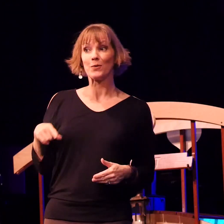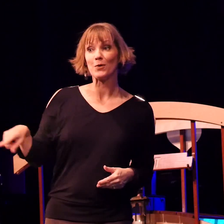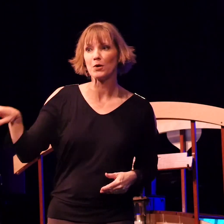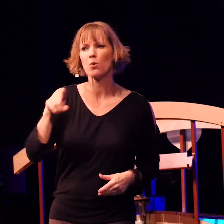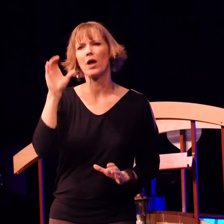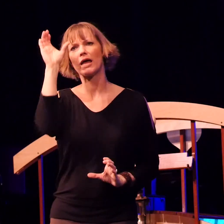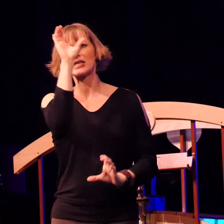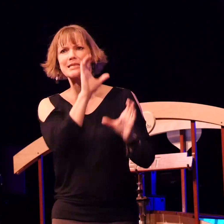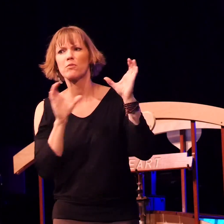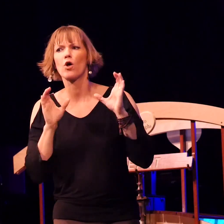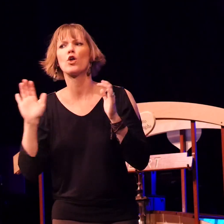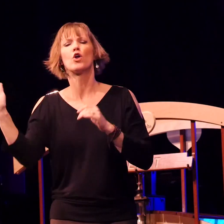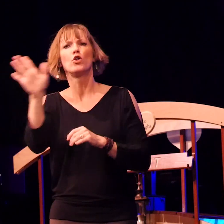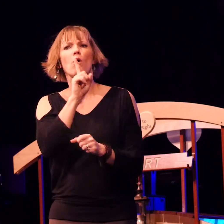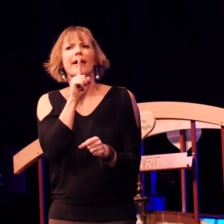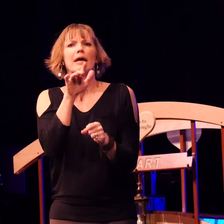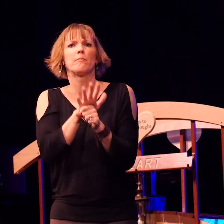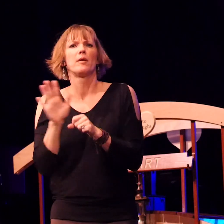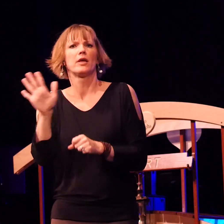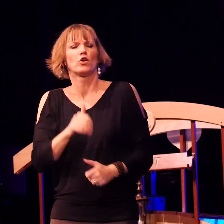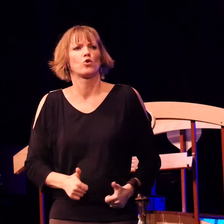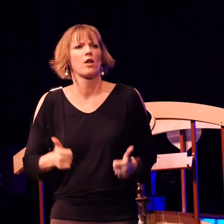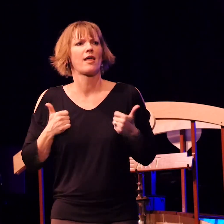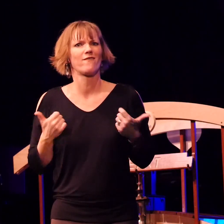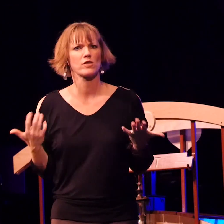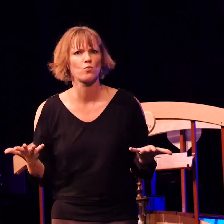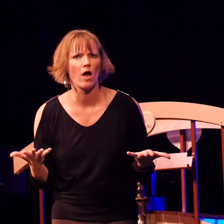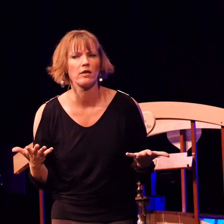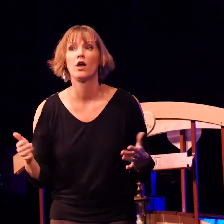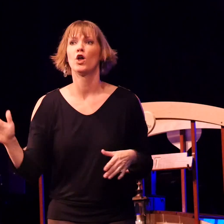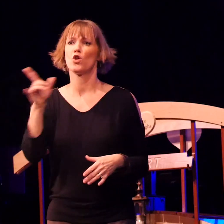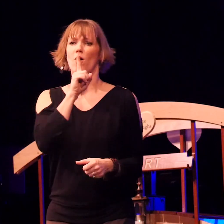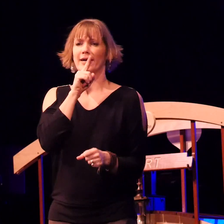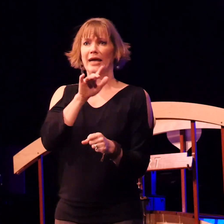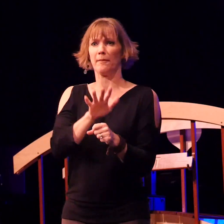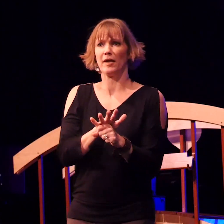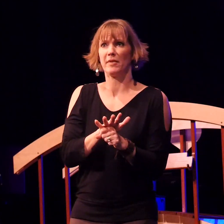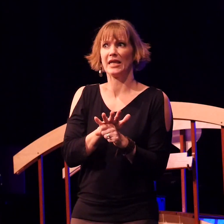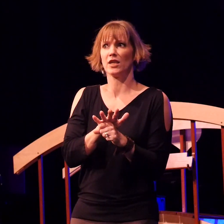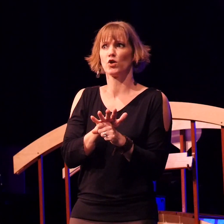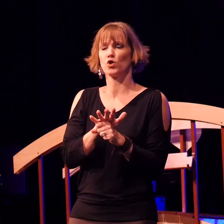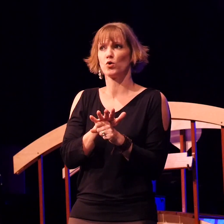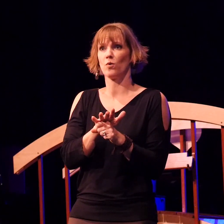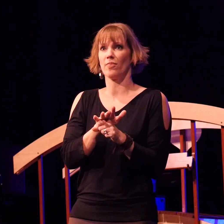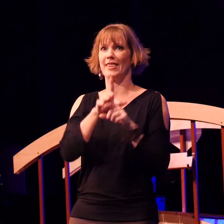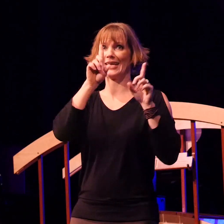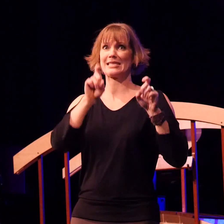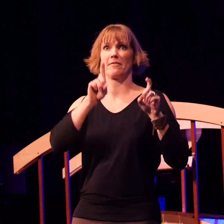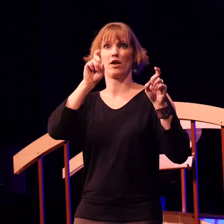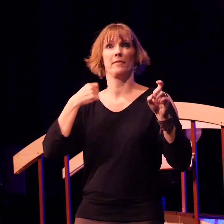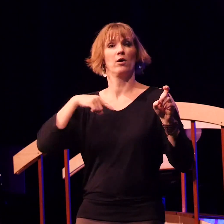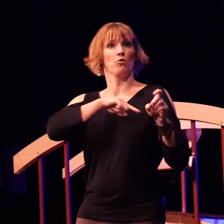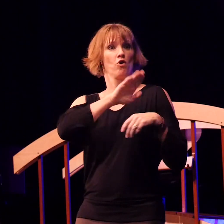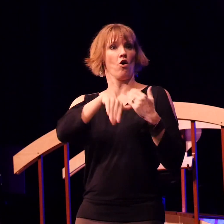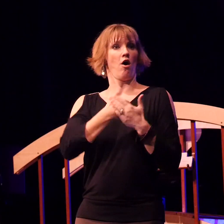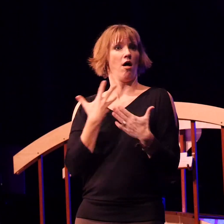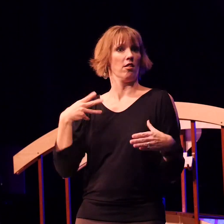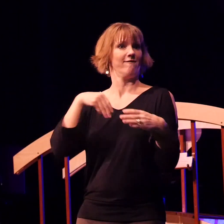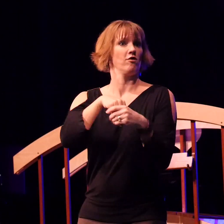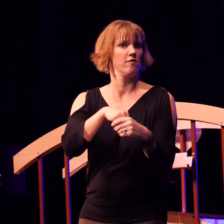explore what's your commitment to your life and what's your commitment to the grand experiment we're all a part